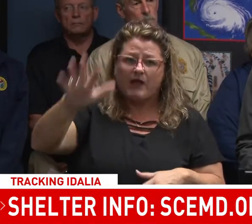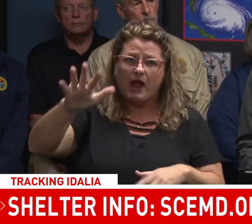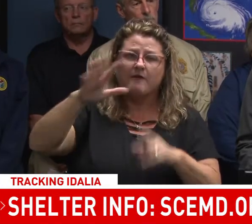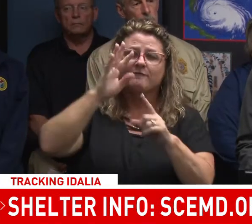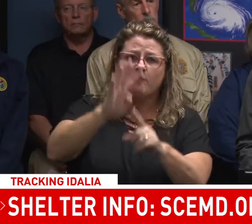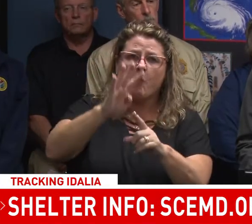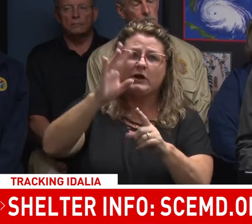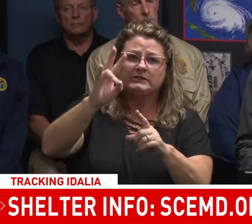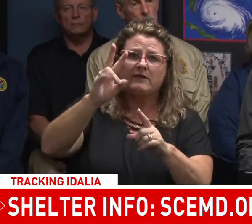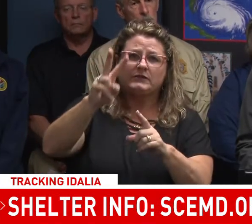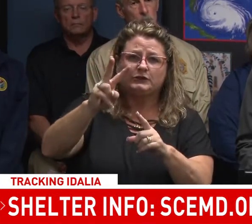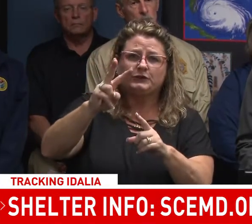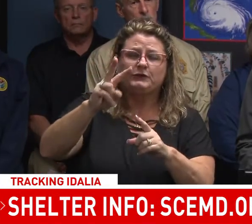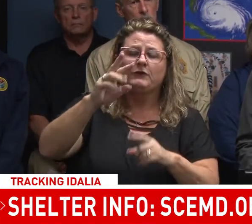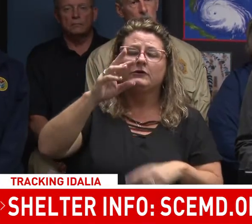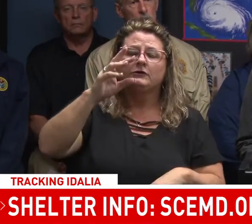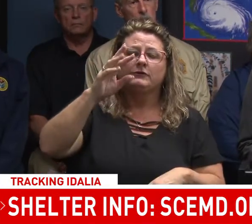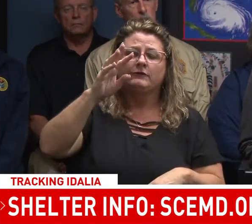1-855-472-3423.